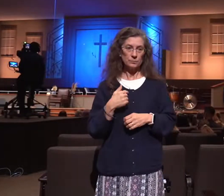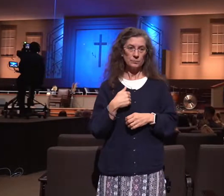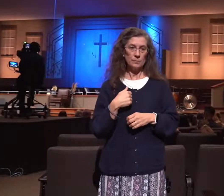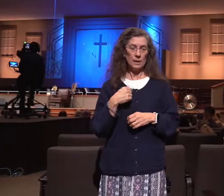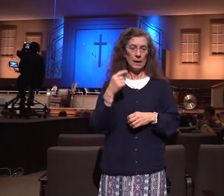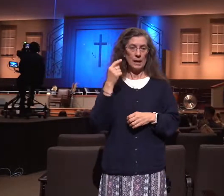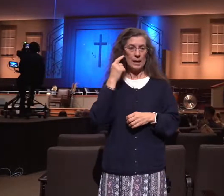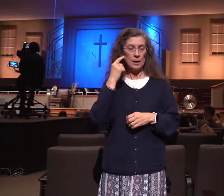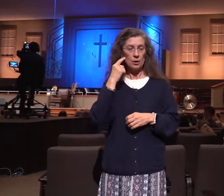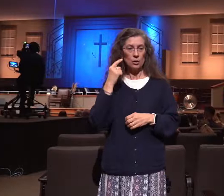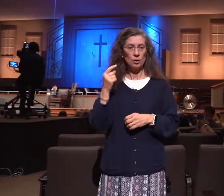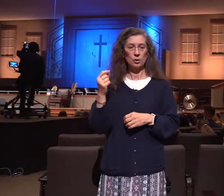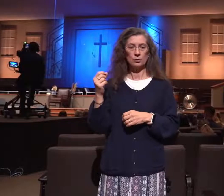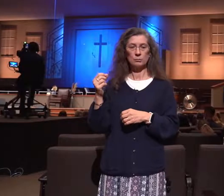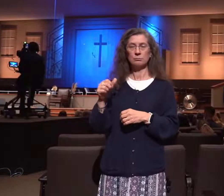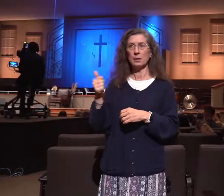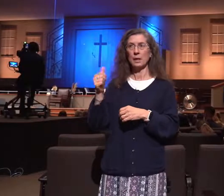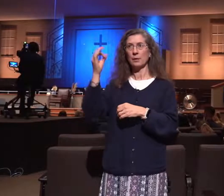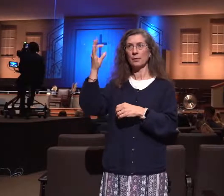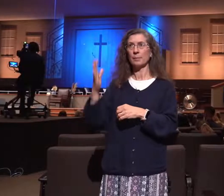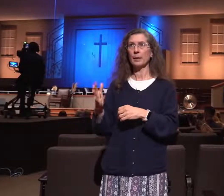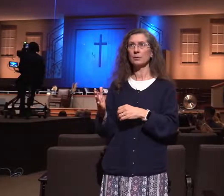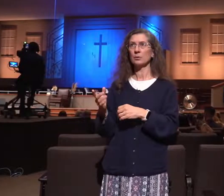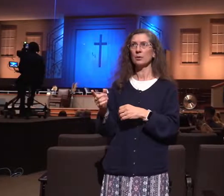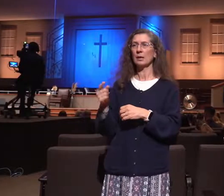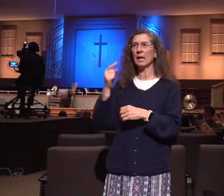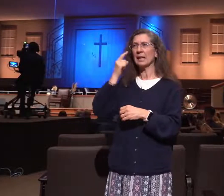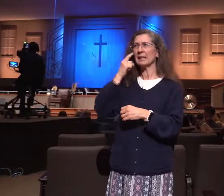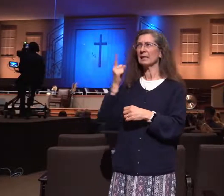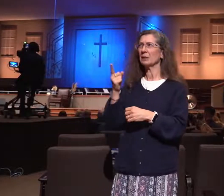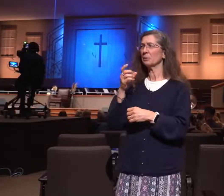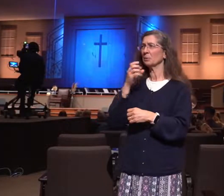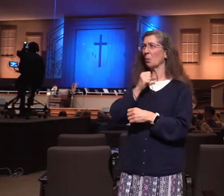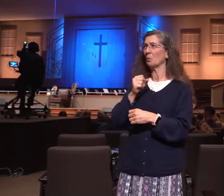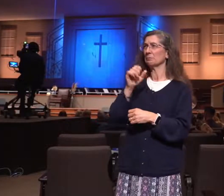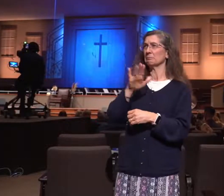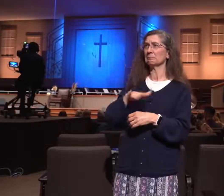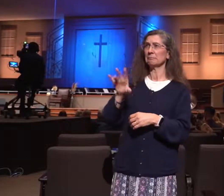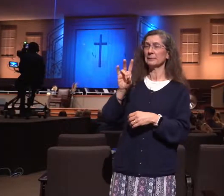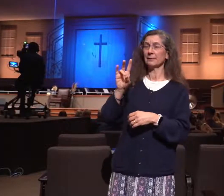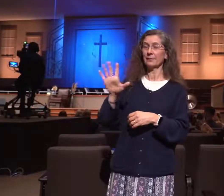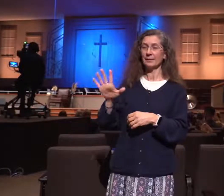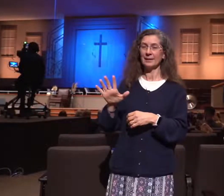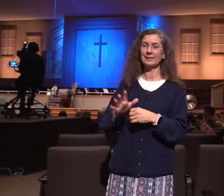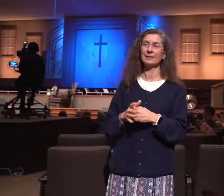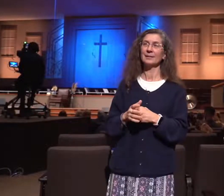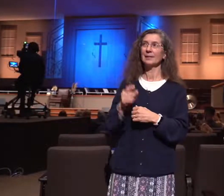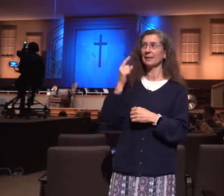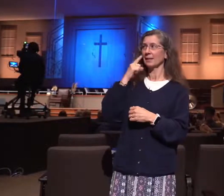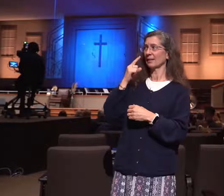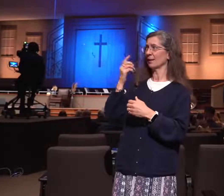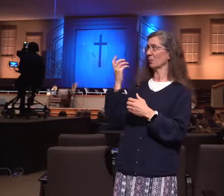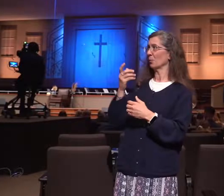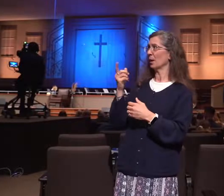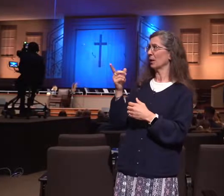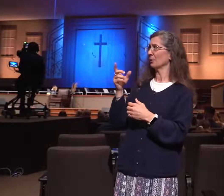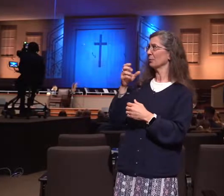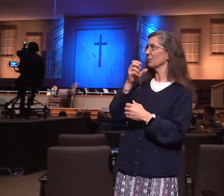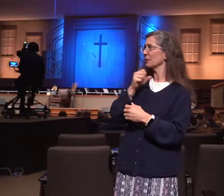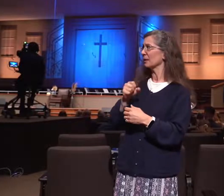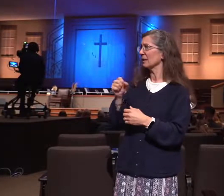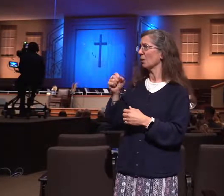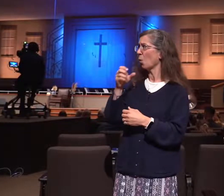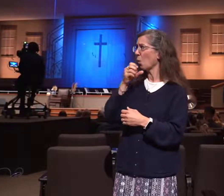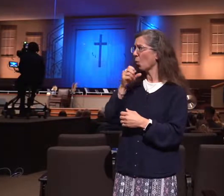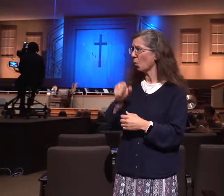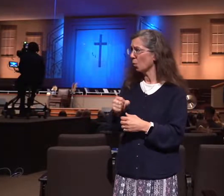Ogilvie. And I thought he was an old man. He was about 75 years old. I was 36 years old, so